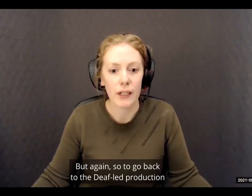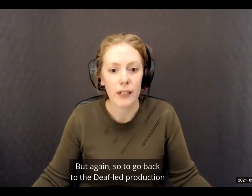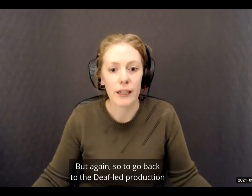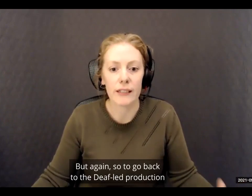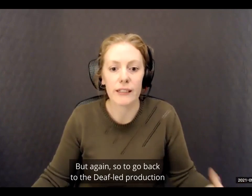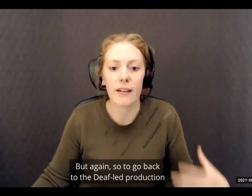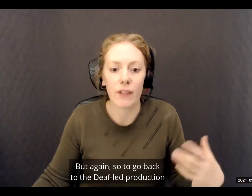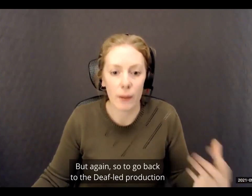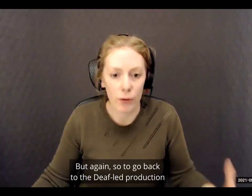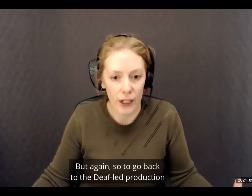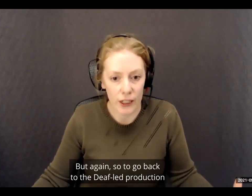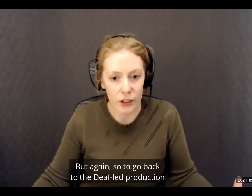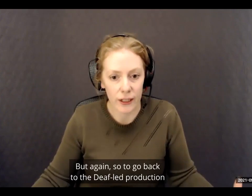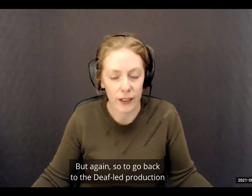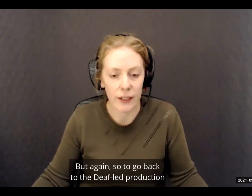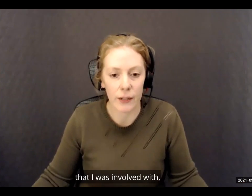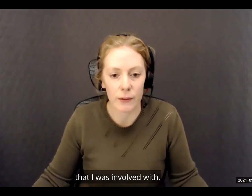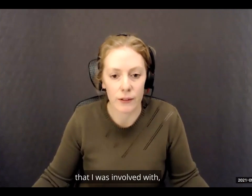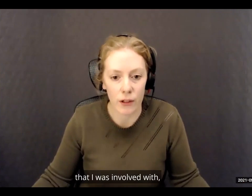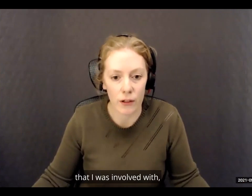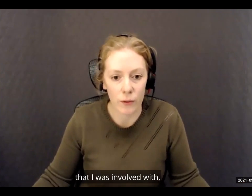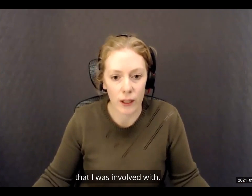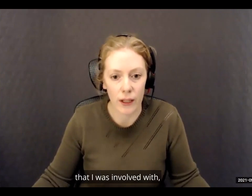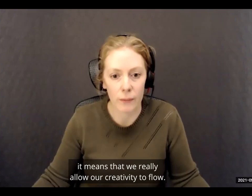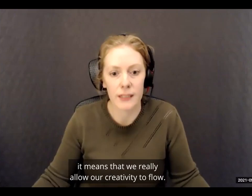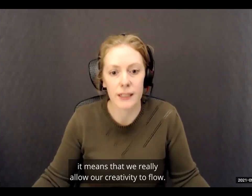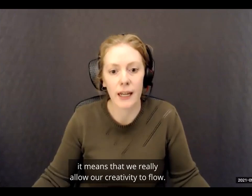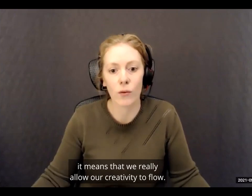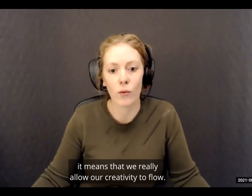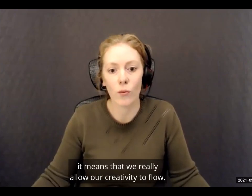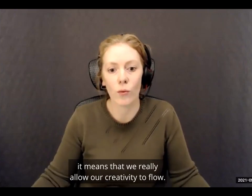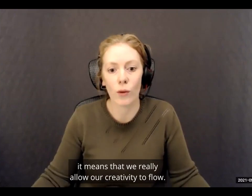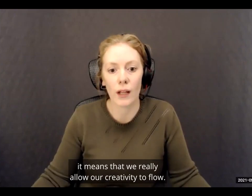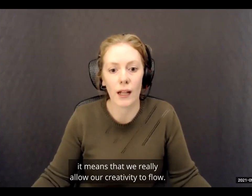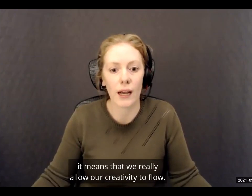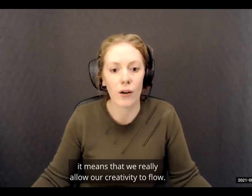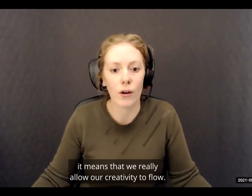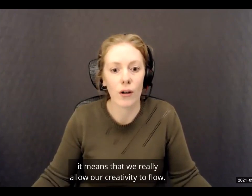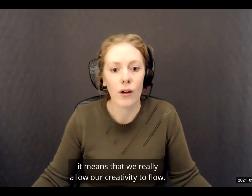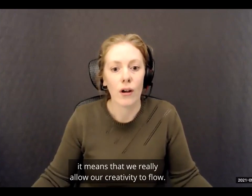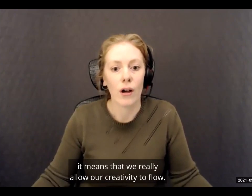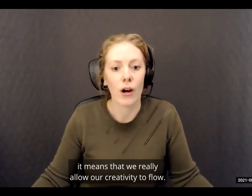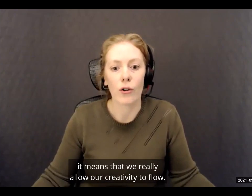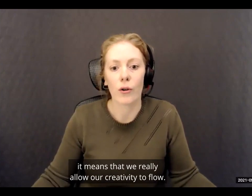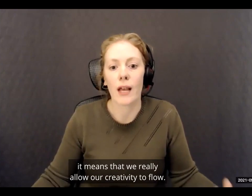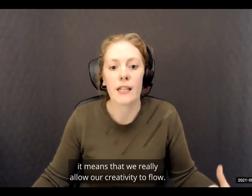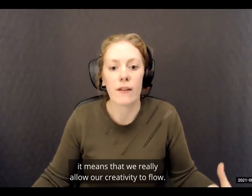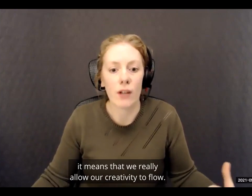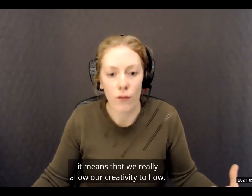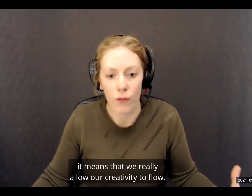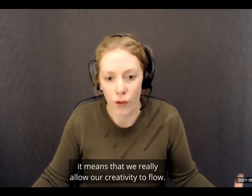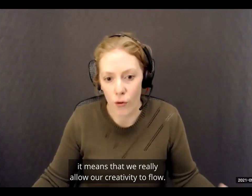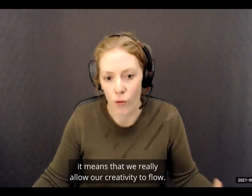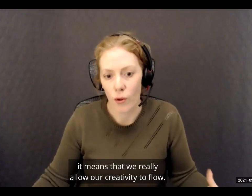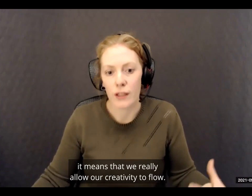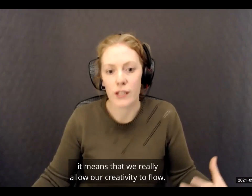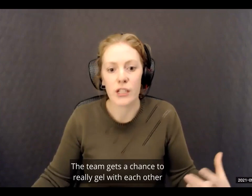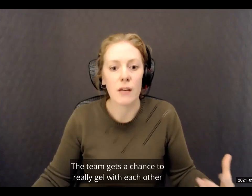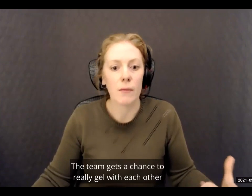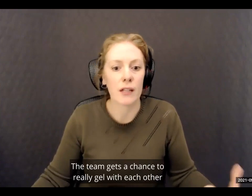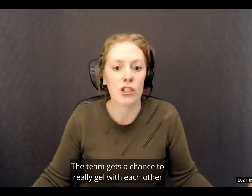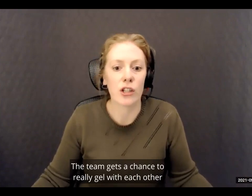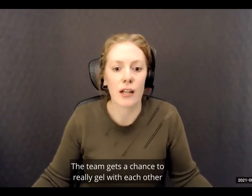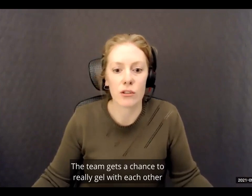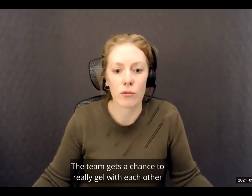to the deaf-led production that I was involved with, it means that we really allow our creativity to flow.